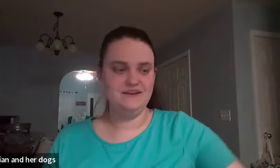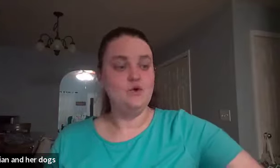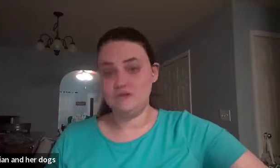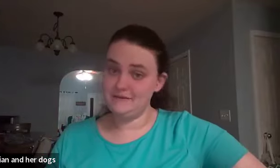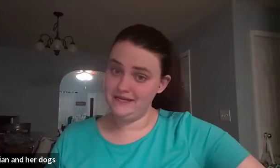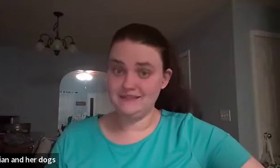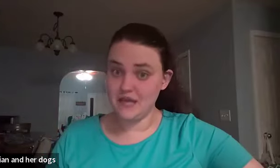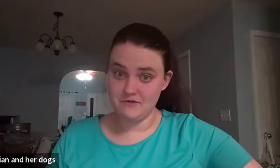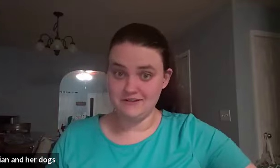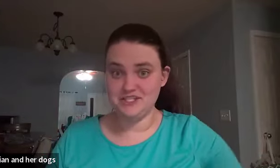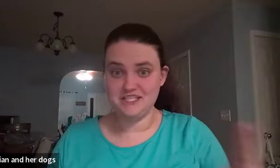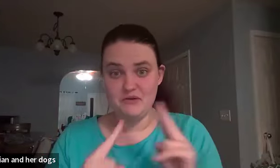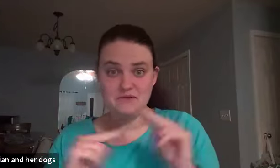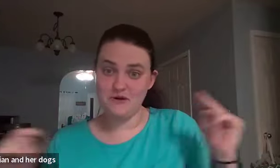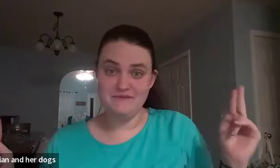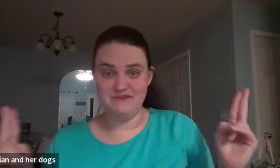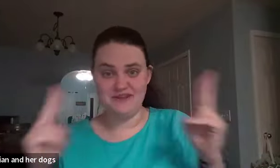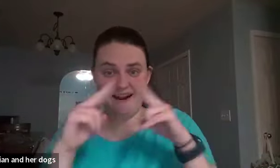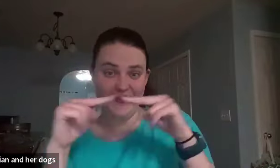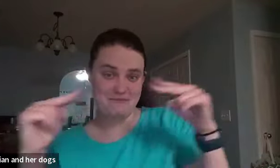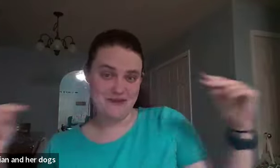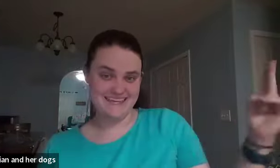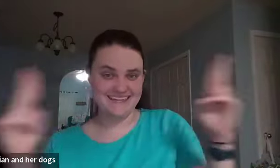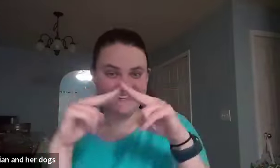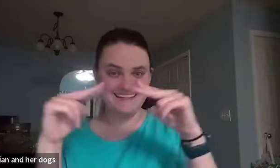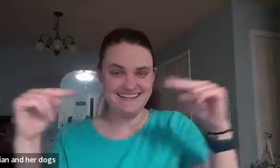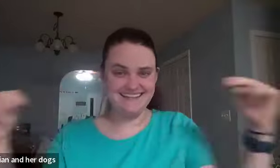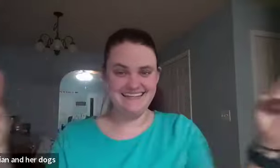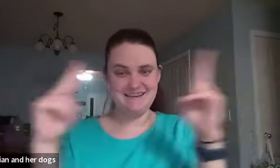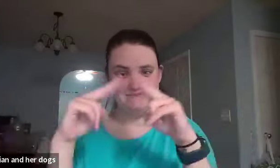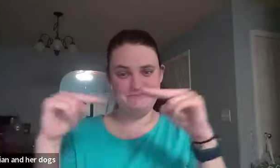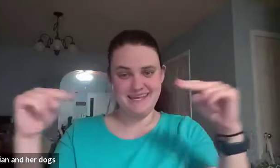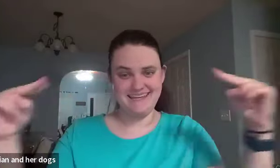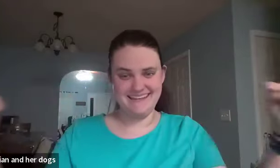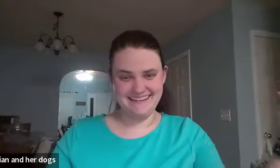Bacon. Well, somebody's on top of our list. She's going there before I'm even there. Bacon, bacon,